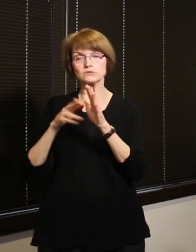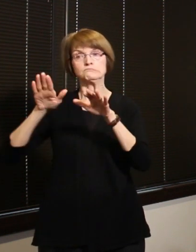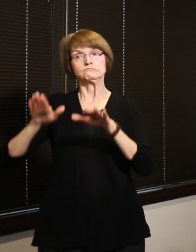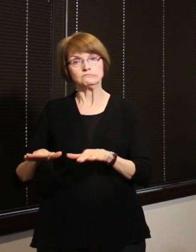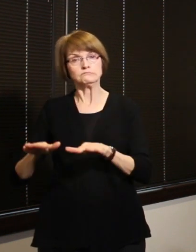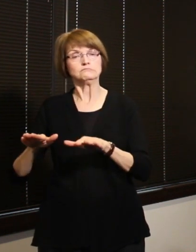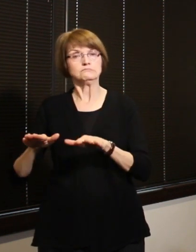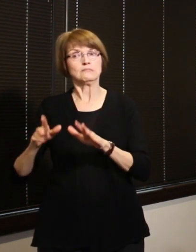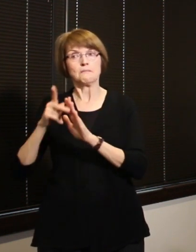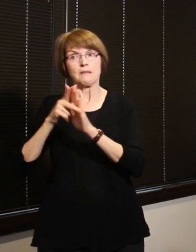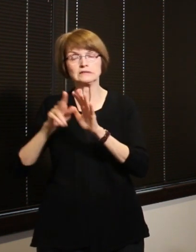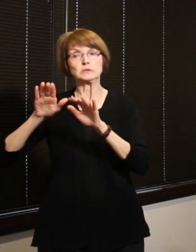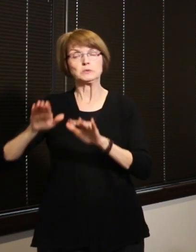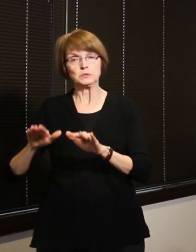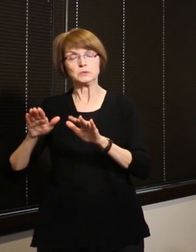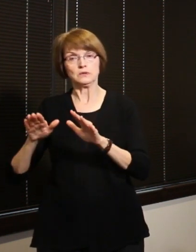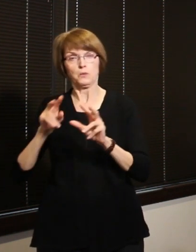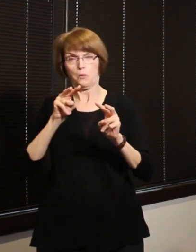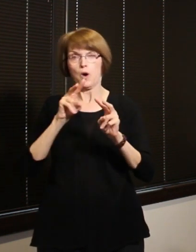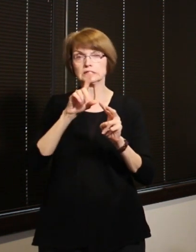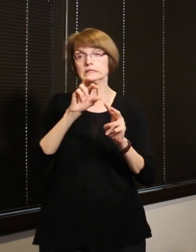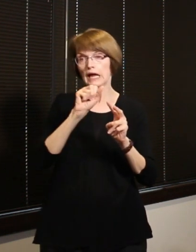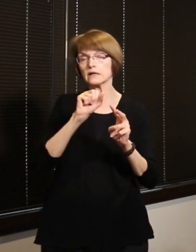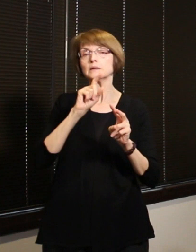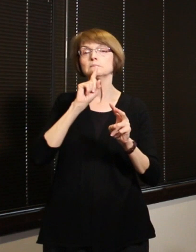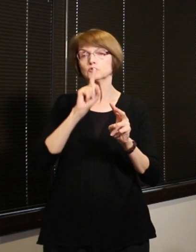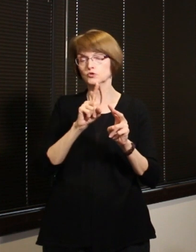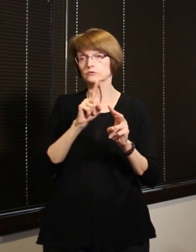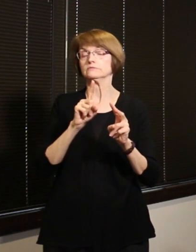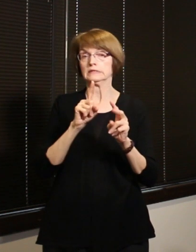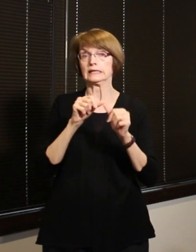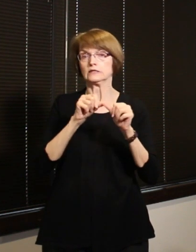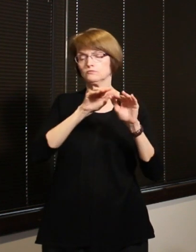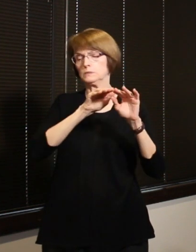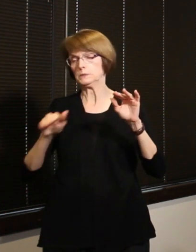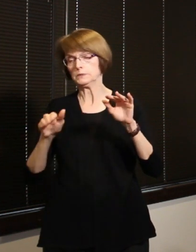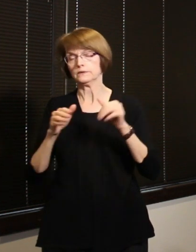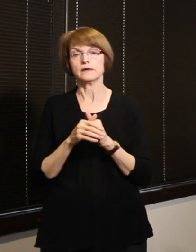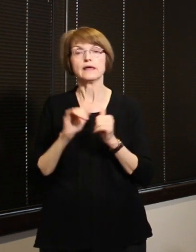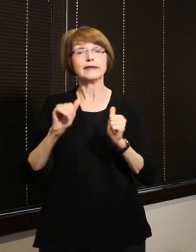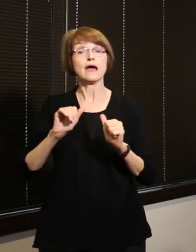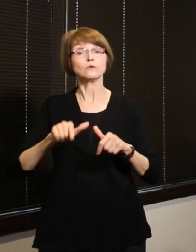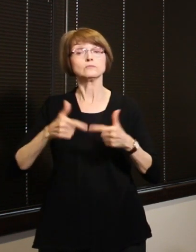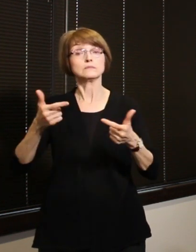policies. So with that, I'm going to conclude and go to the questions from the media.